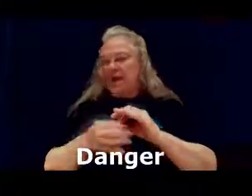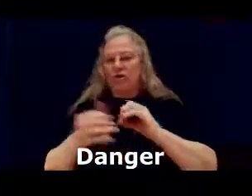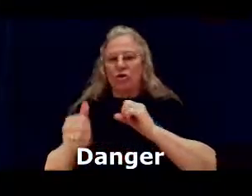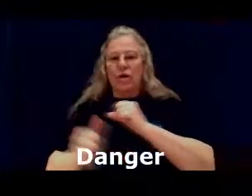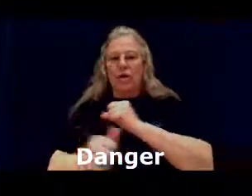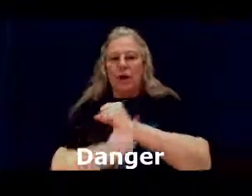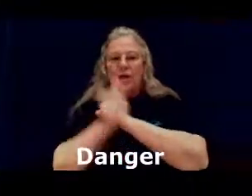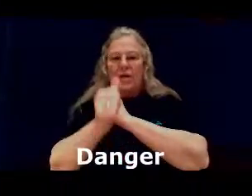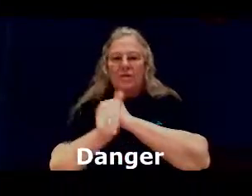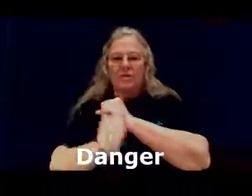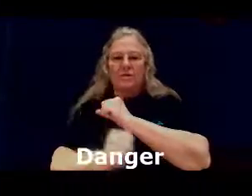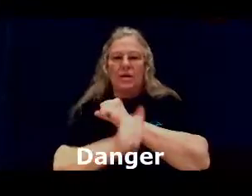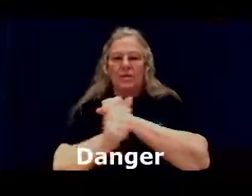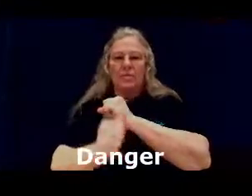Danger. And that's the